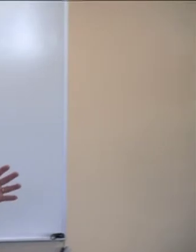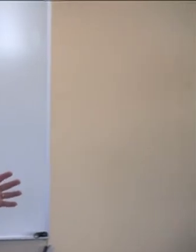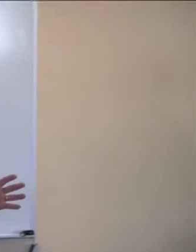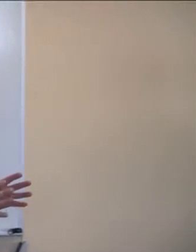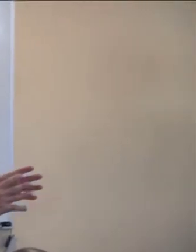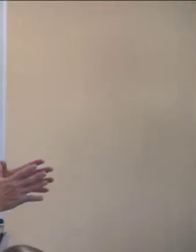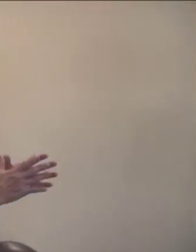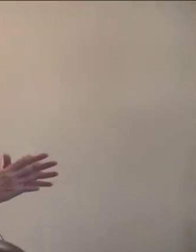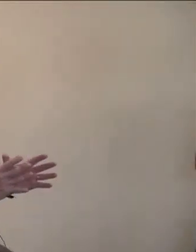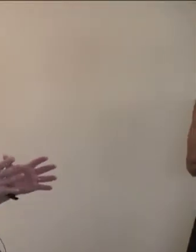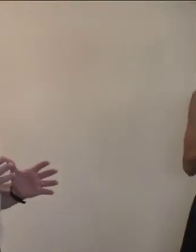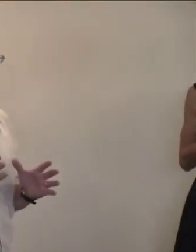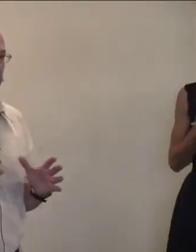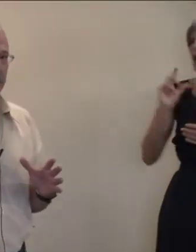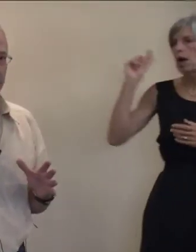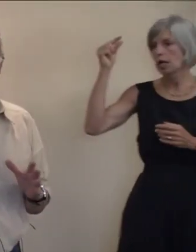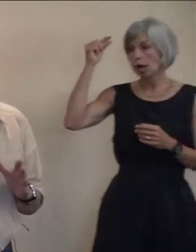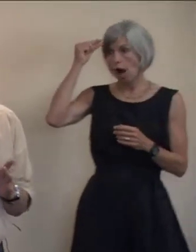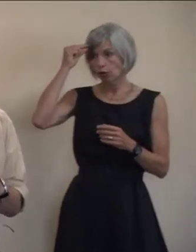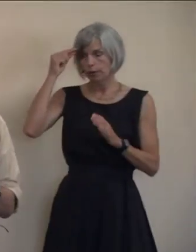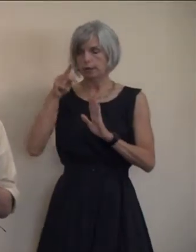government policy,